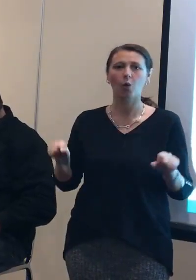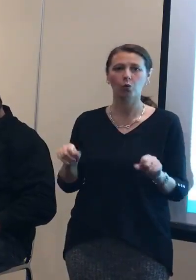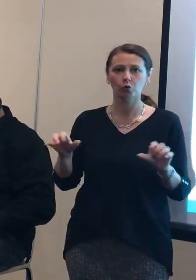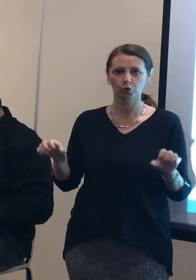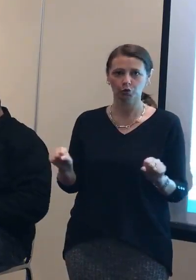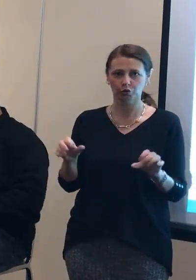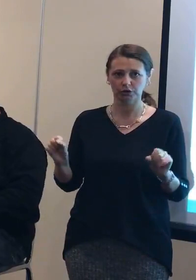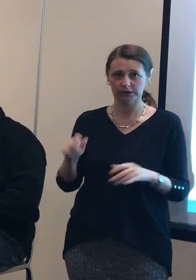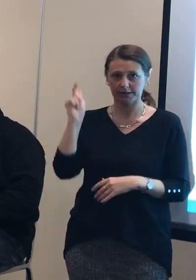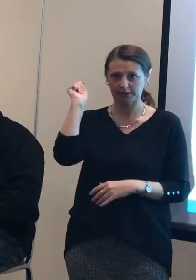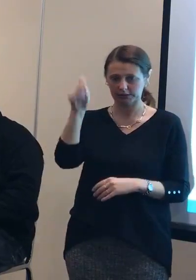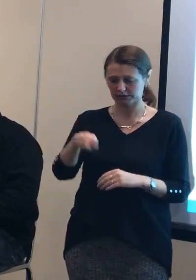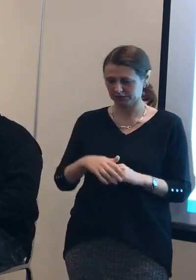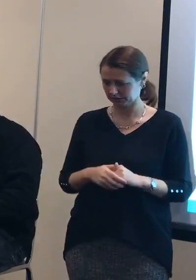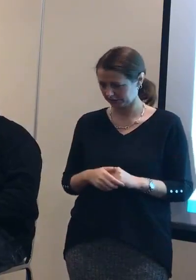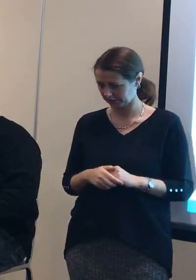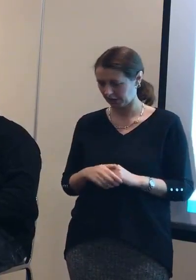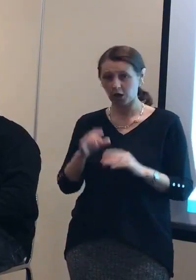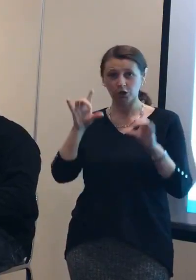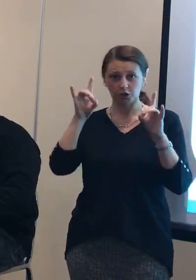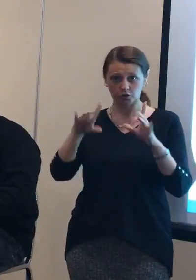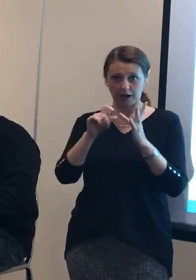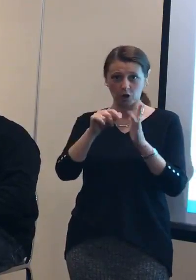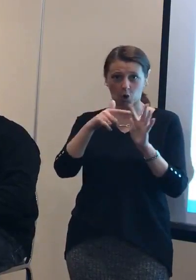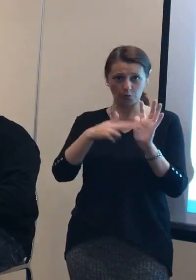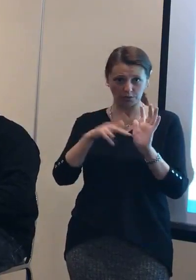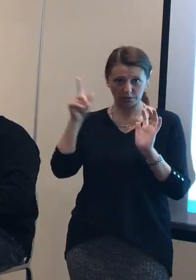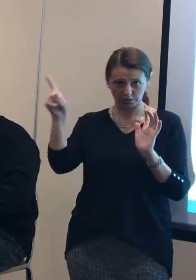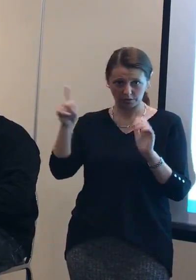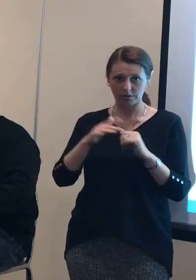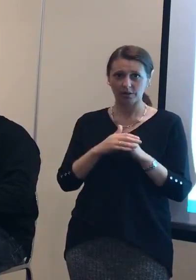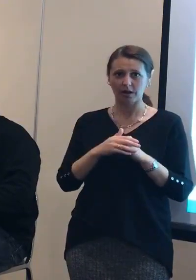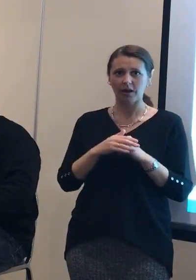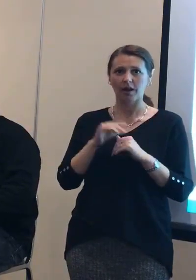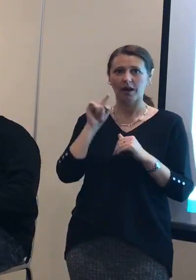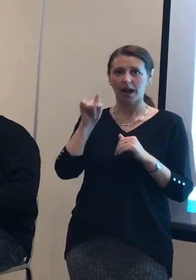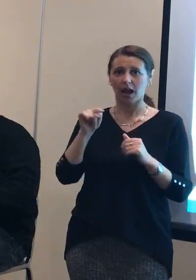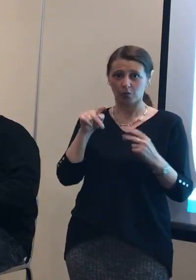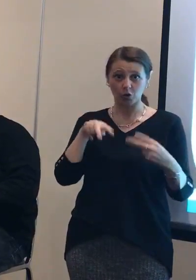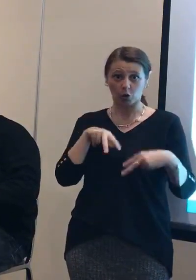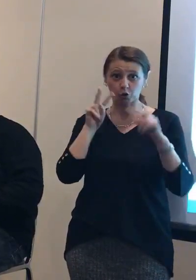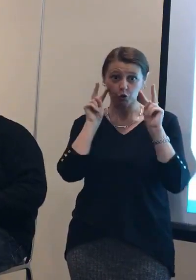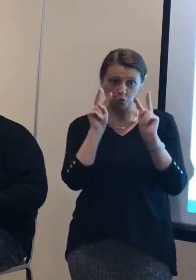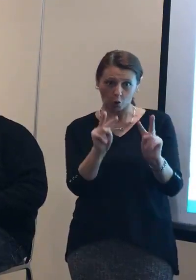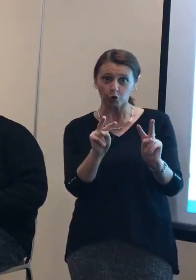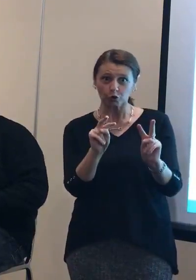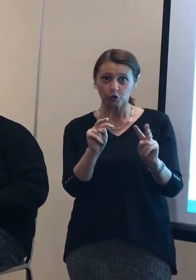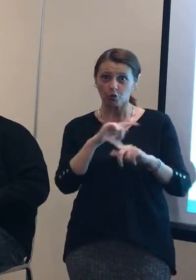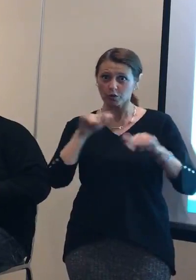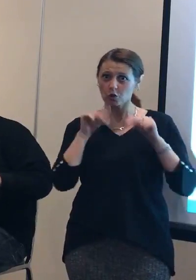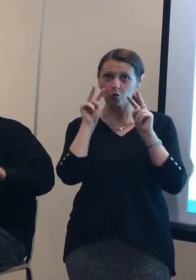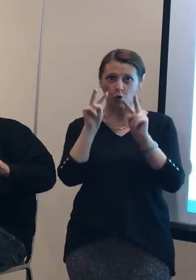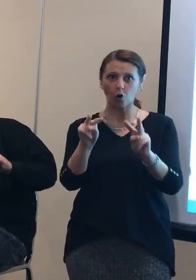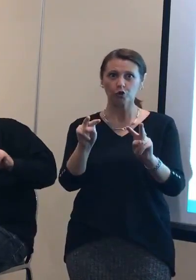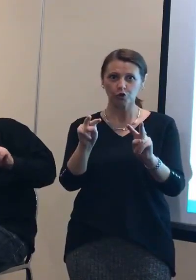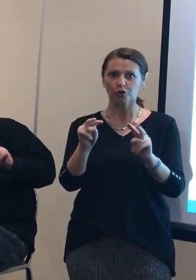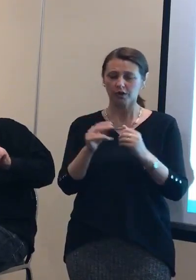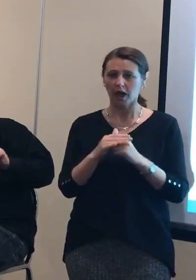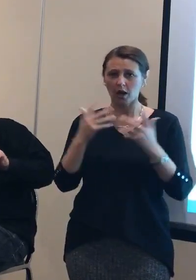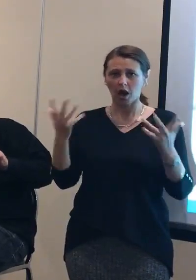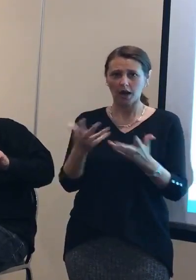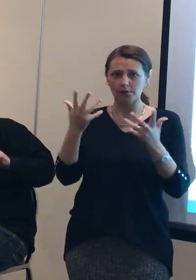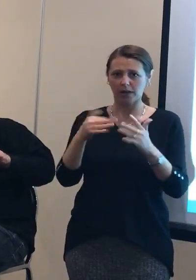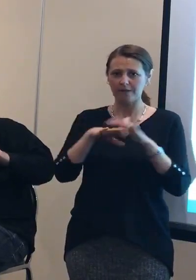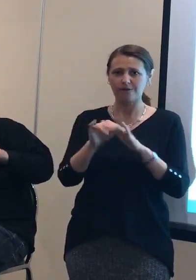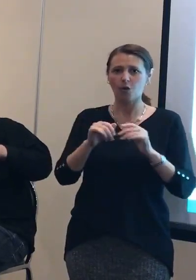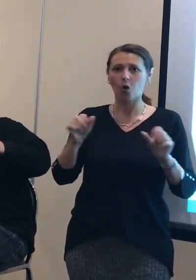wheelchair tennis at Australian Open, and we got to see it. And I play for